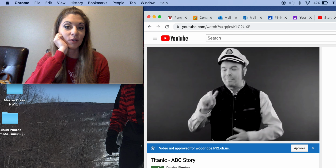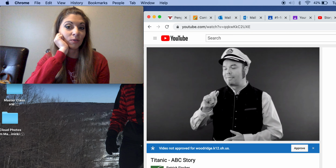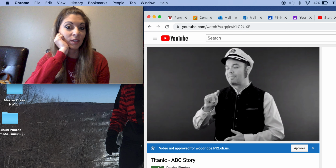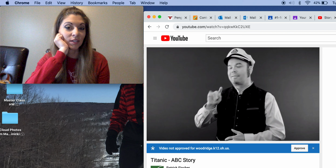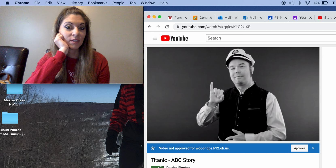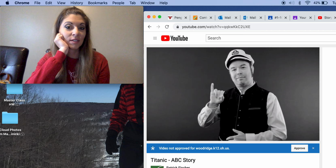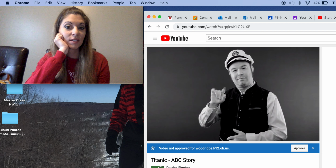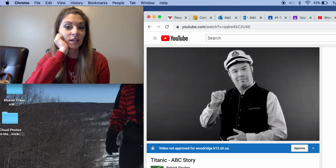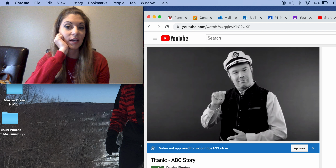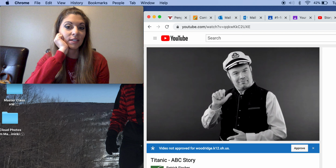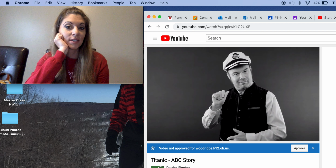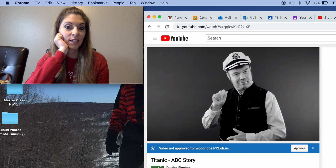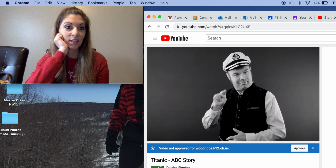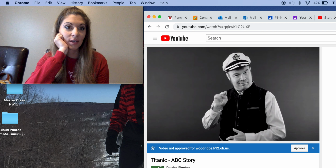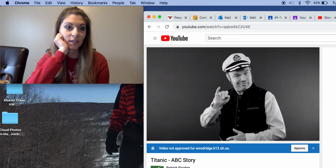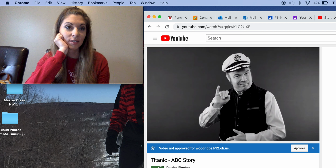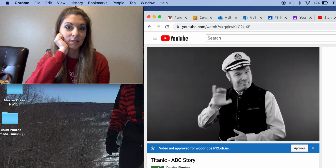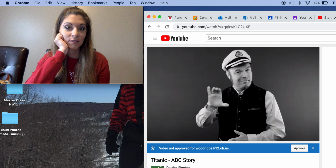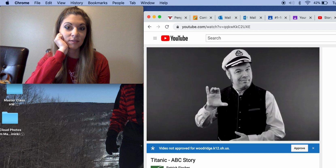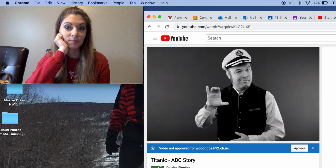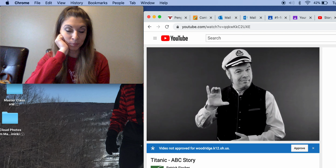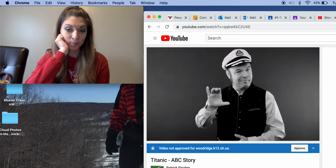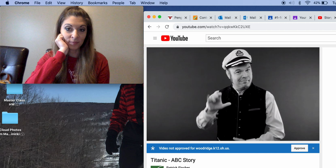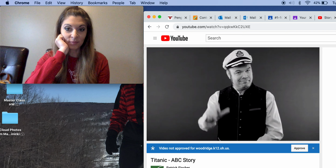And the title is Titanic.